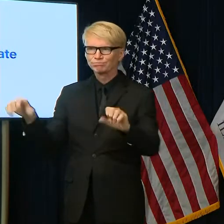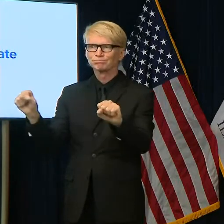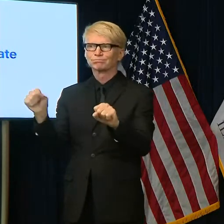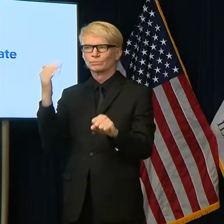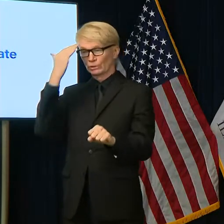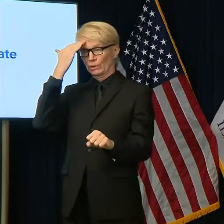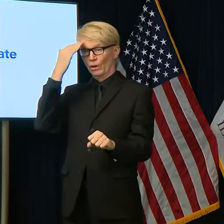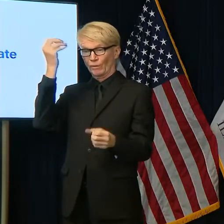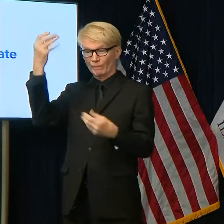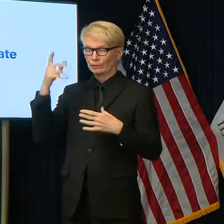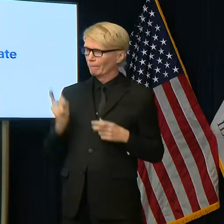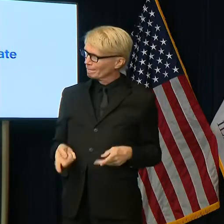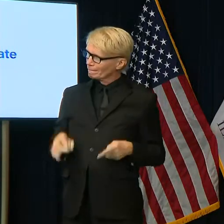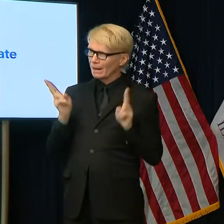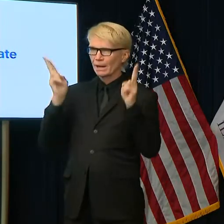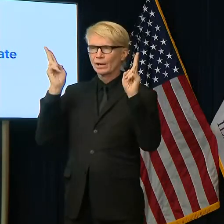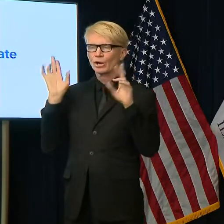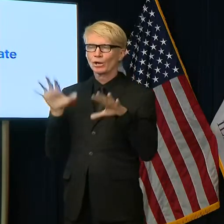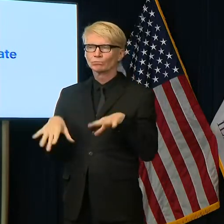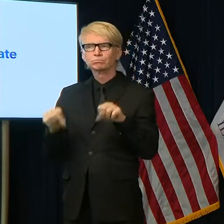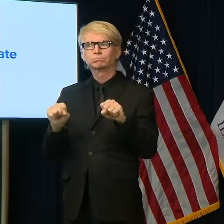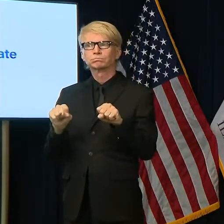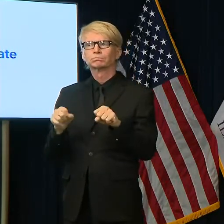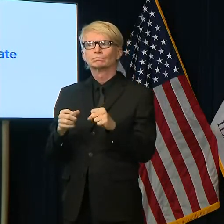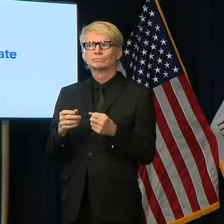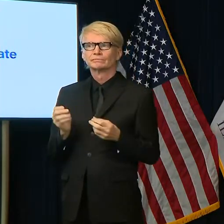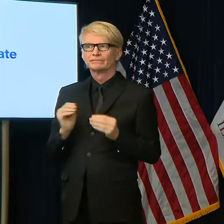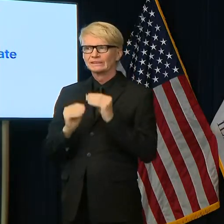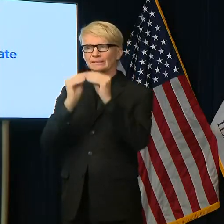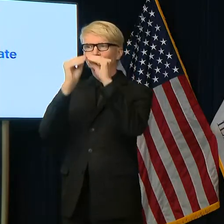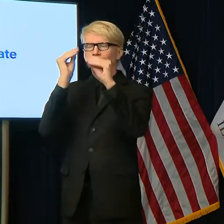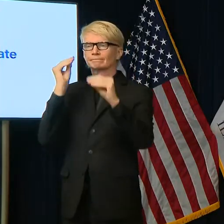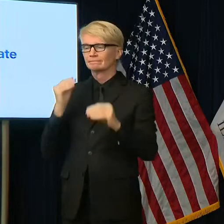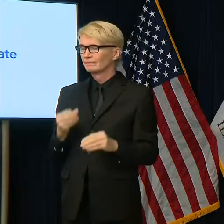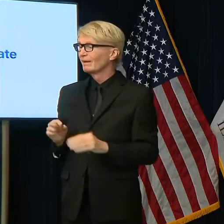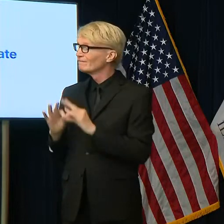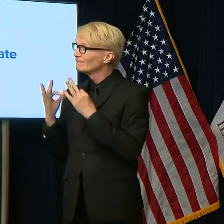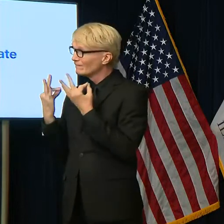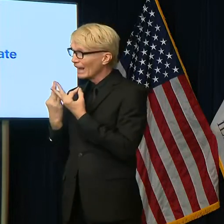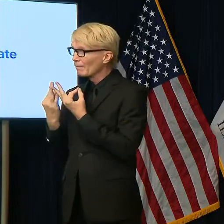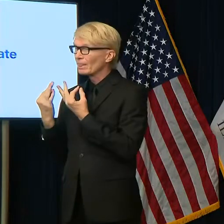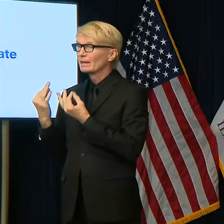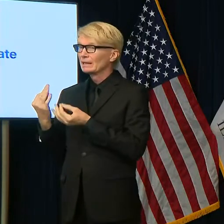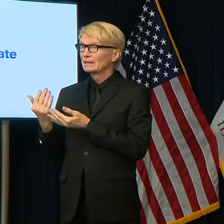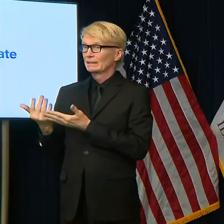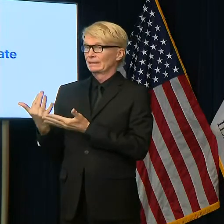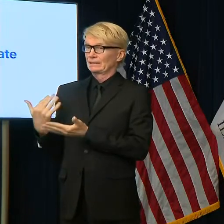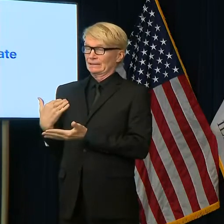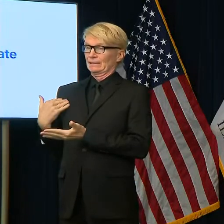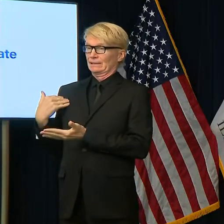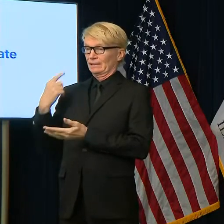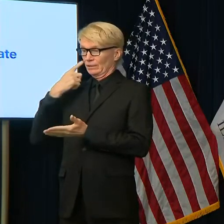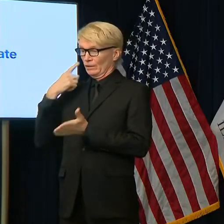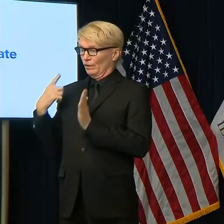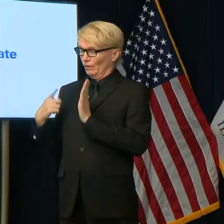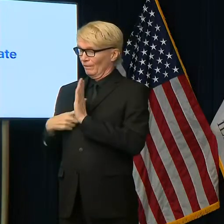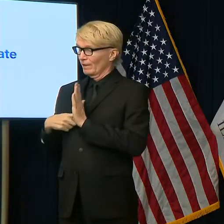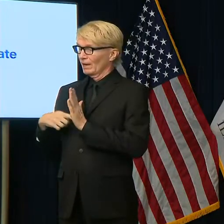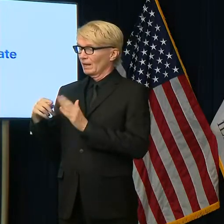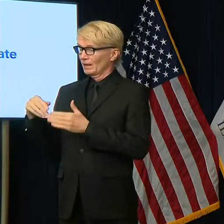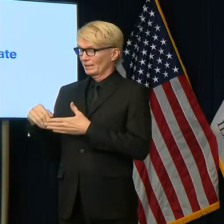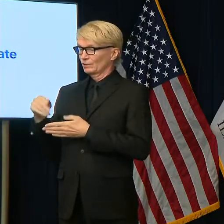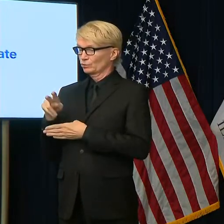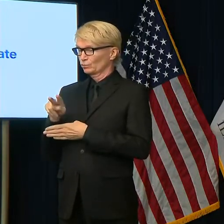this information. Remember that the families weren't notified at Quincy those several years ago. Families were notified